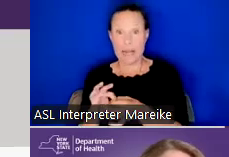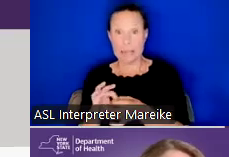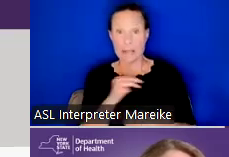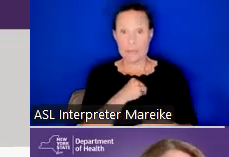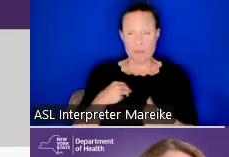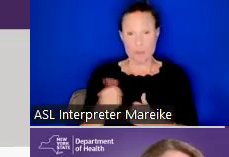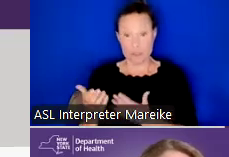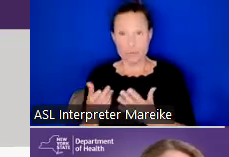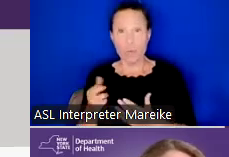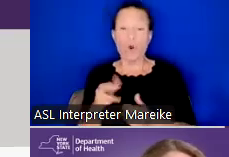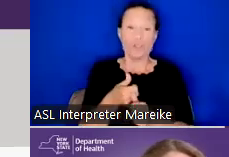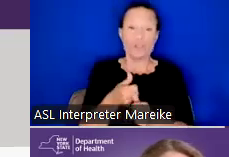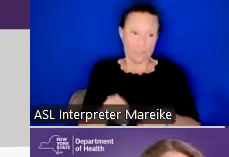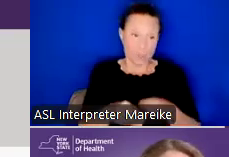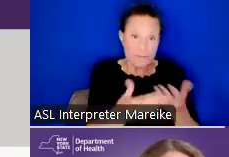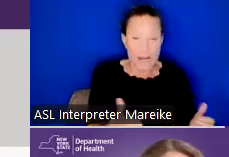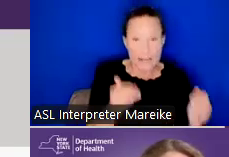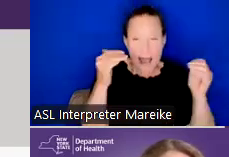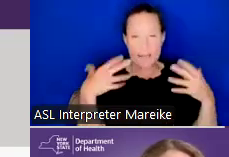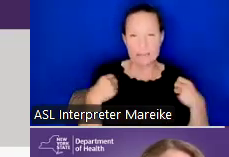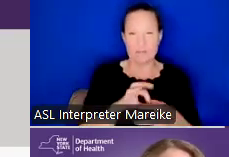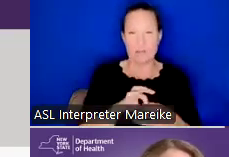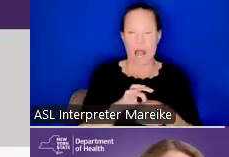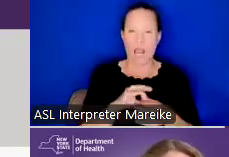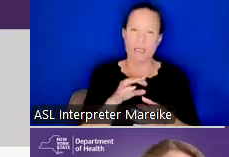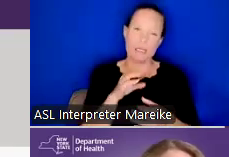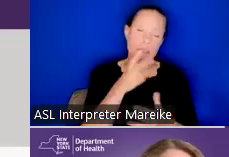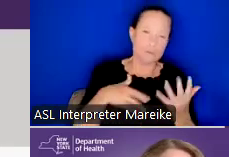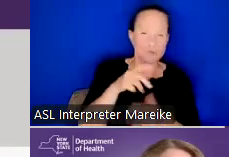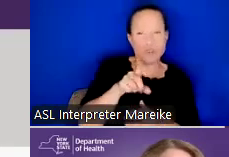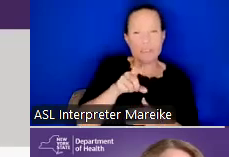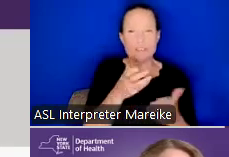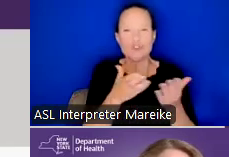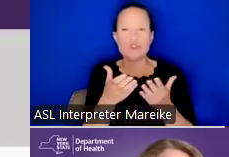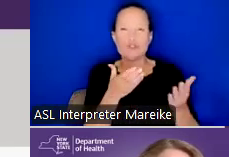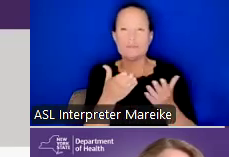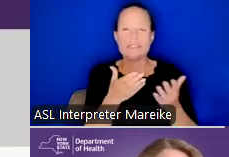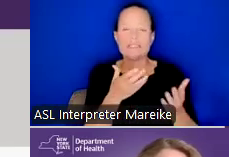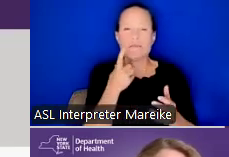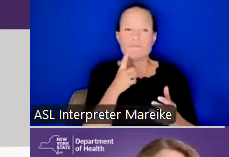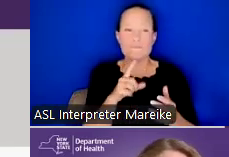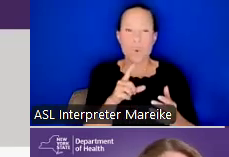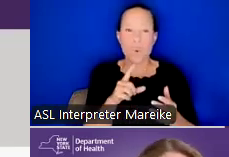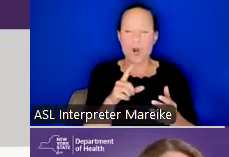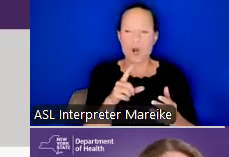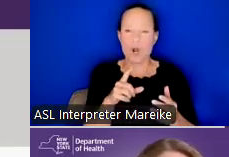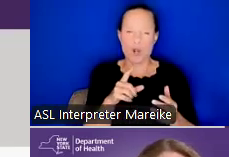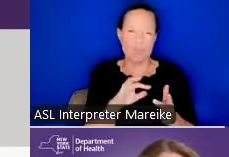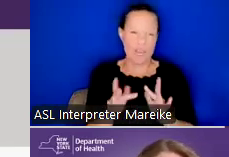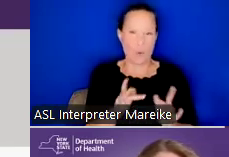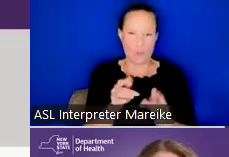providing an enhanced health-related social needs service for the um, um,